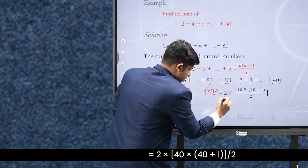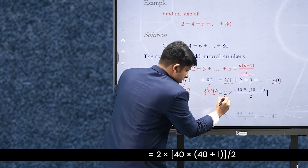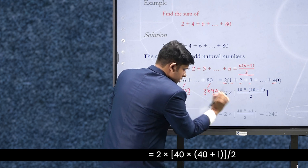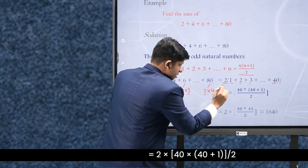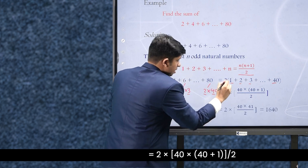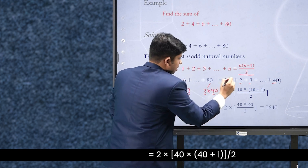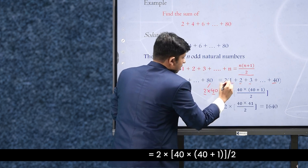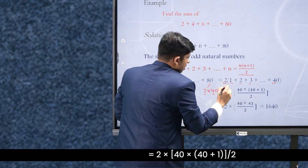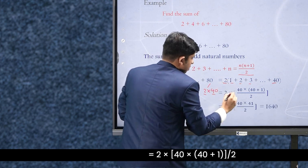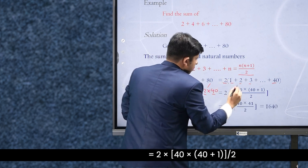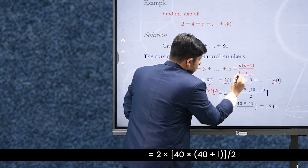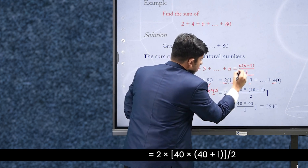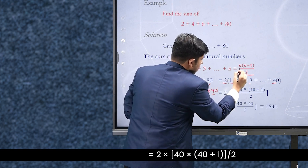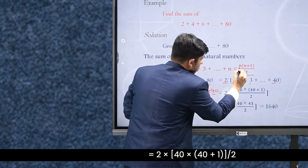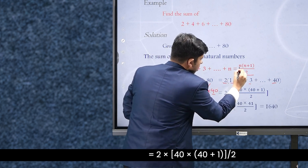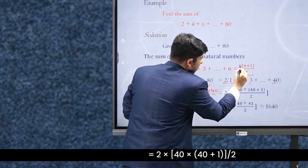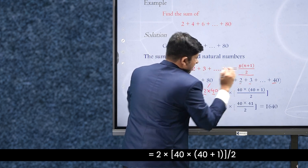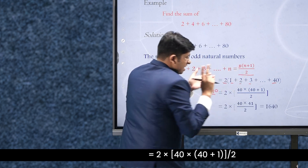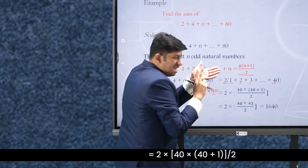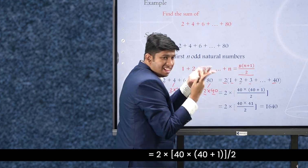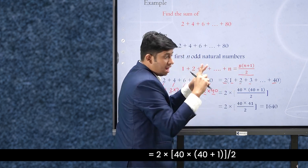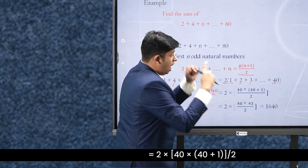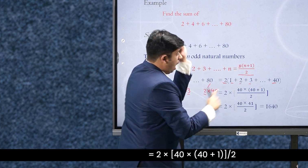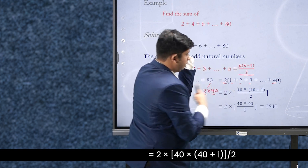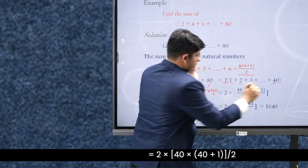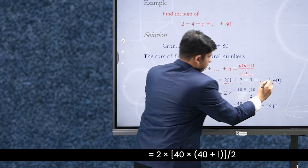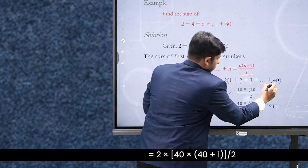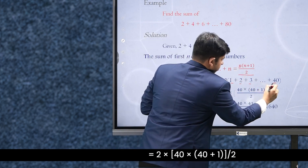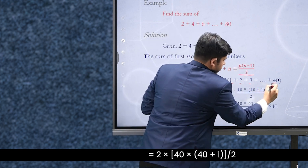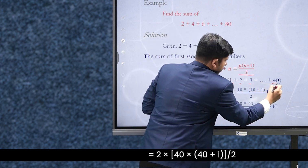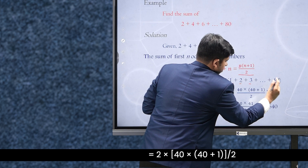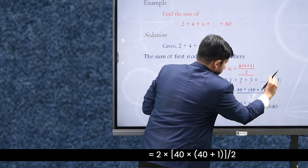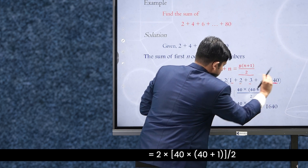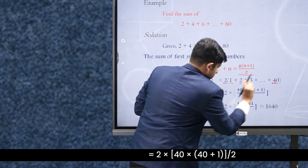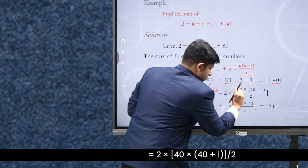40 into 40 plus 1 whole divided by 2.